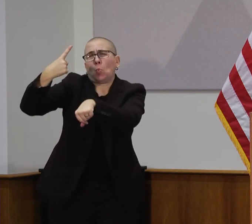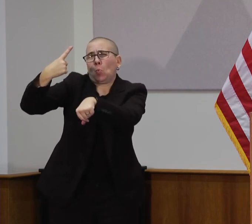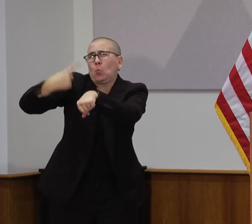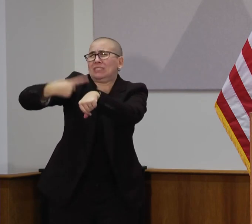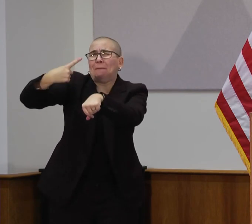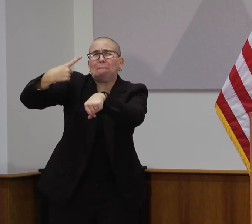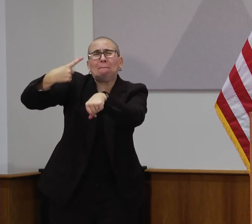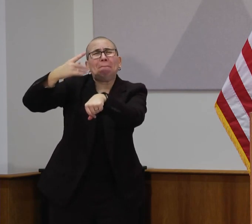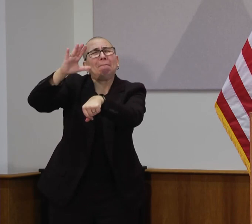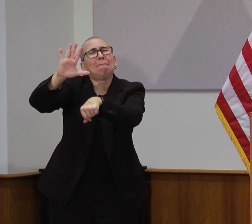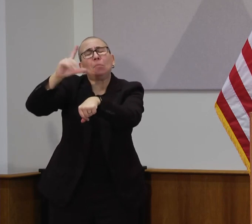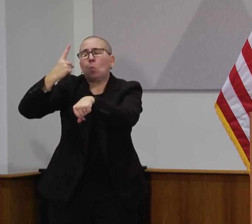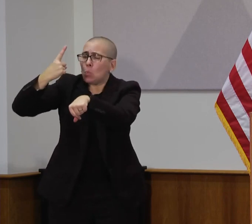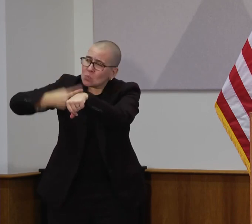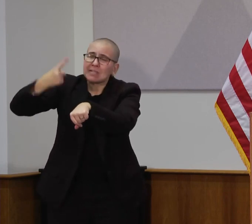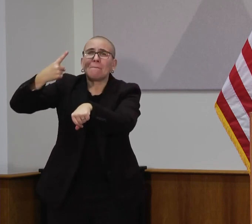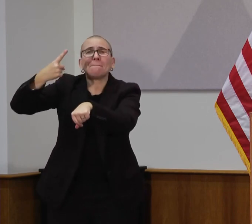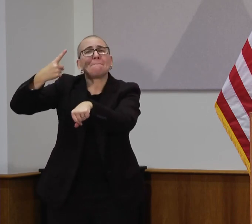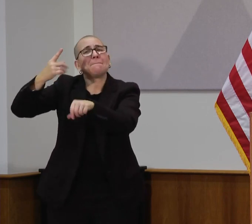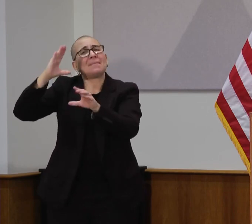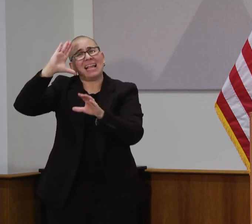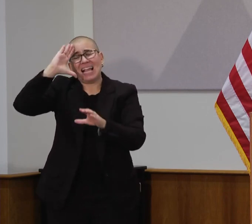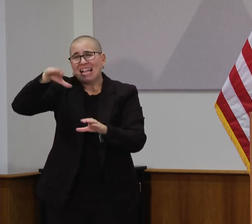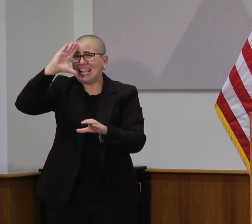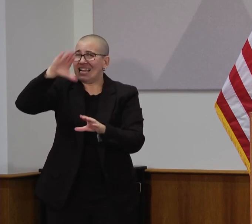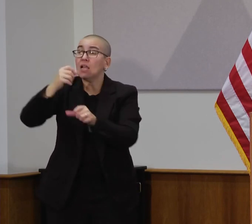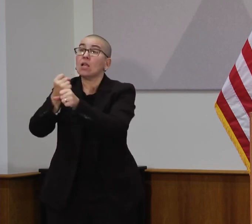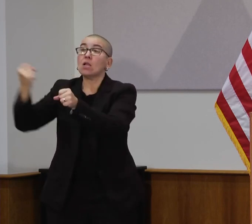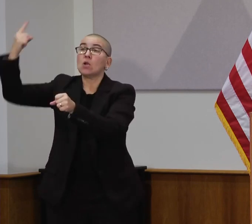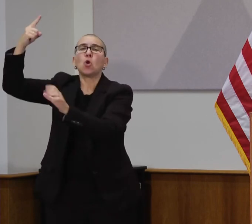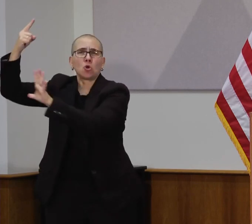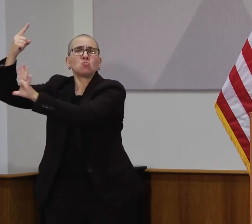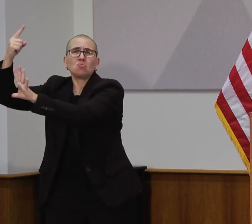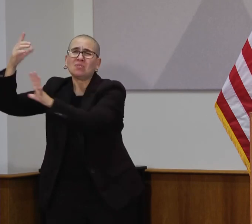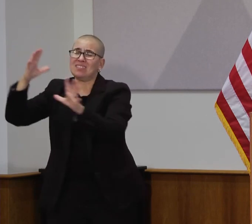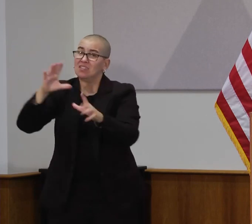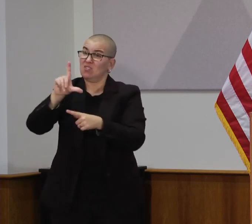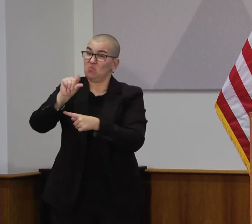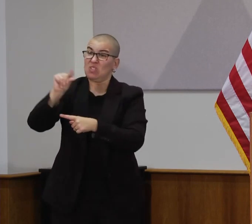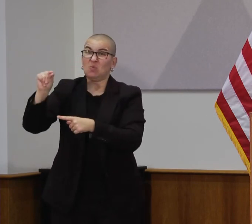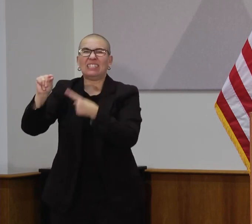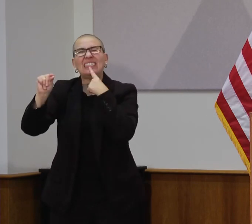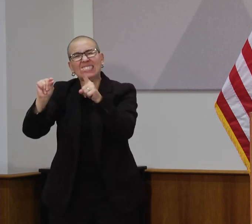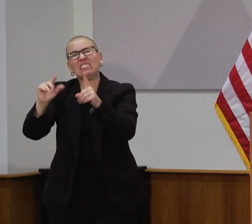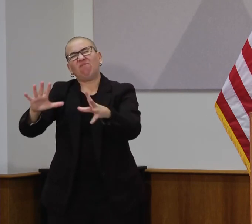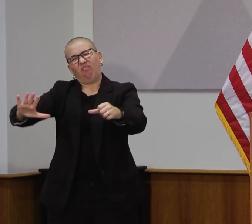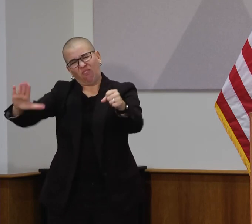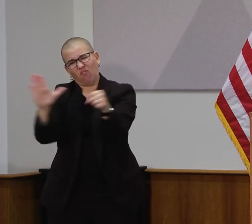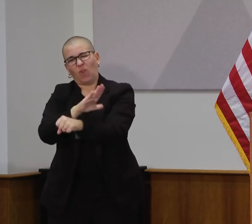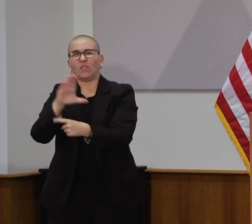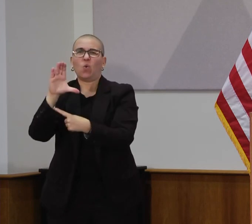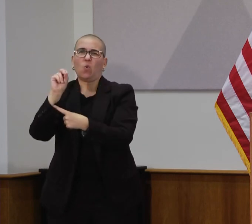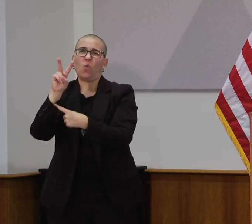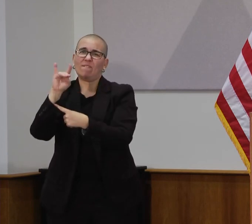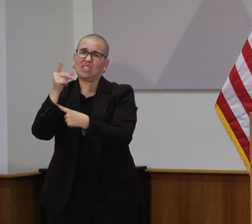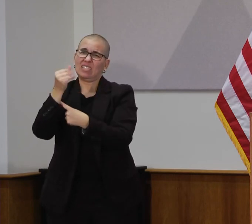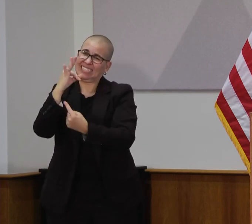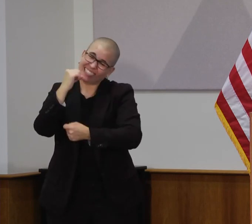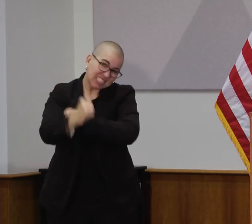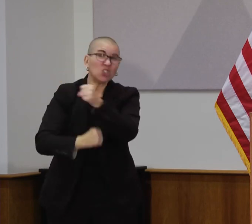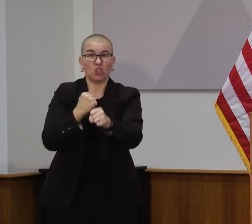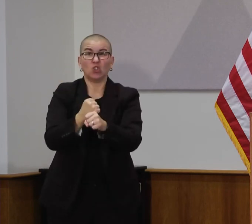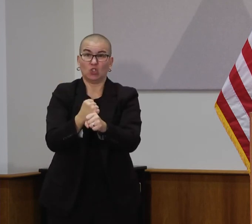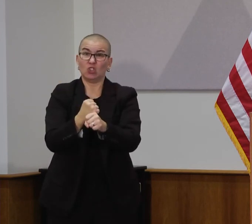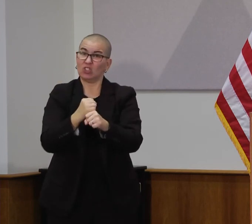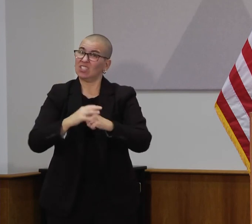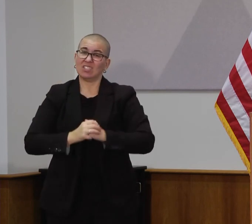into 2021, but all of 2020 has been really defined by COVID-19 as at